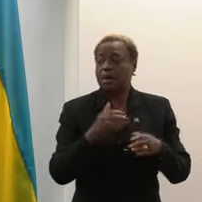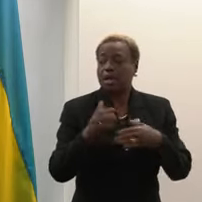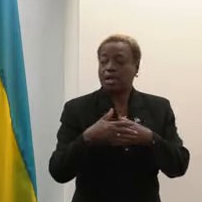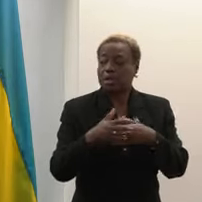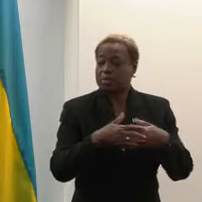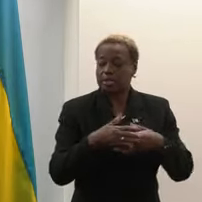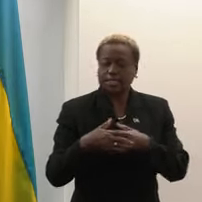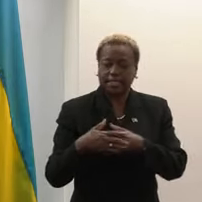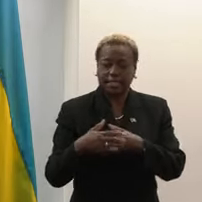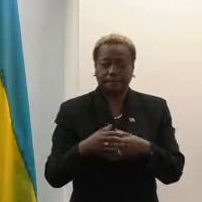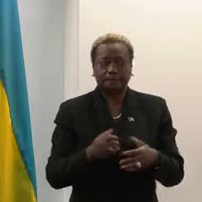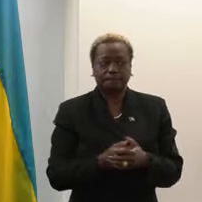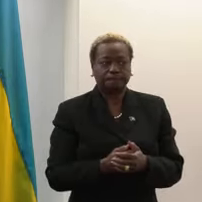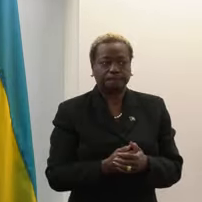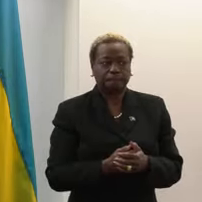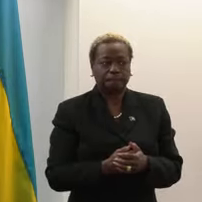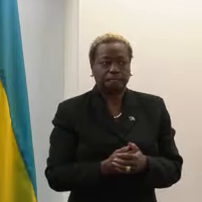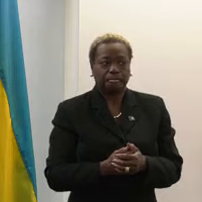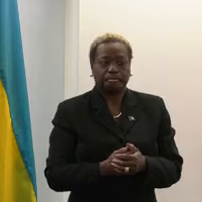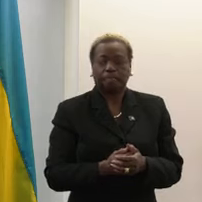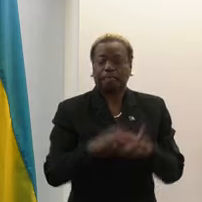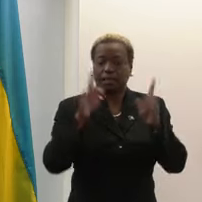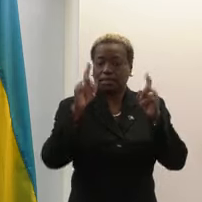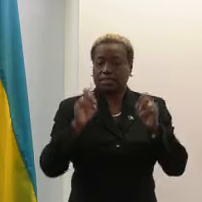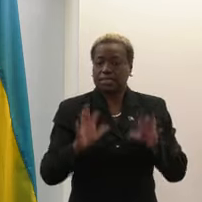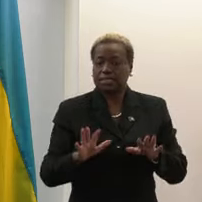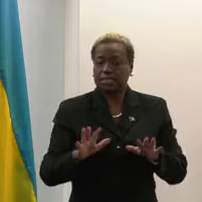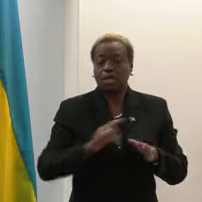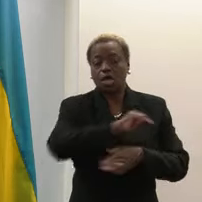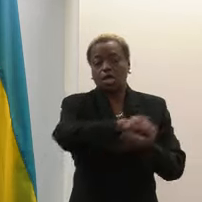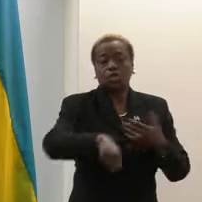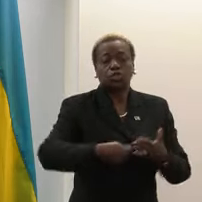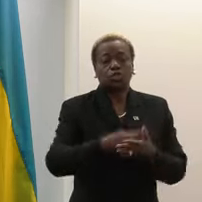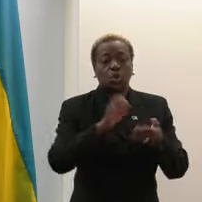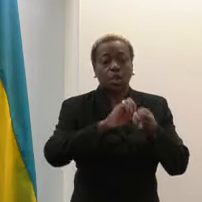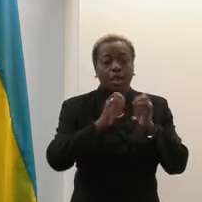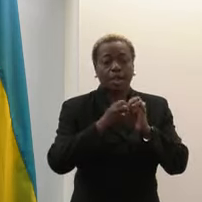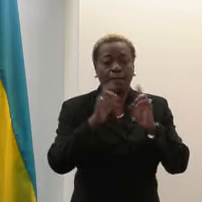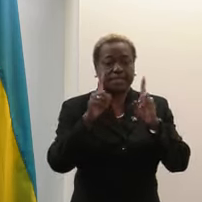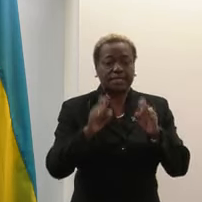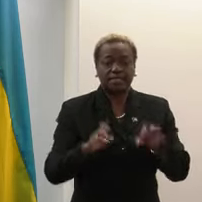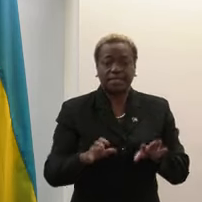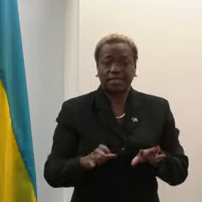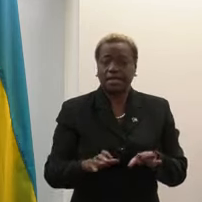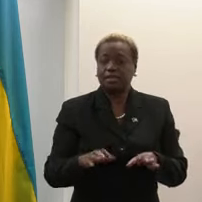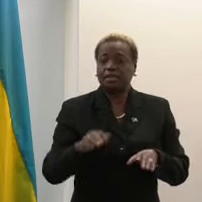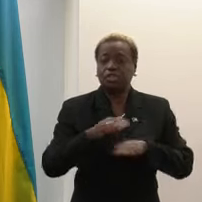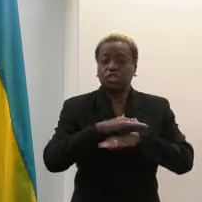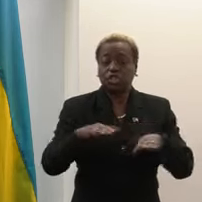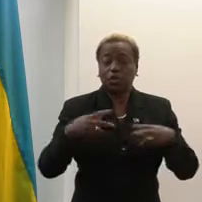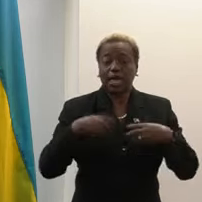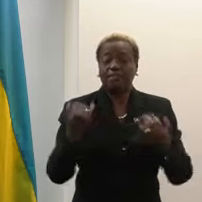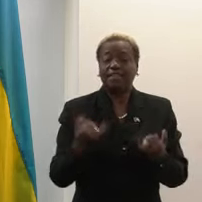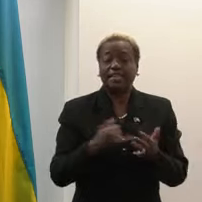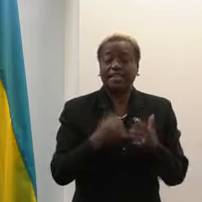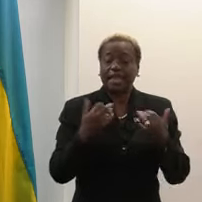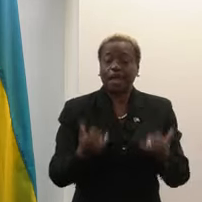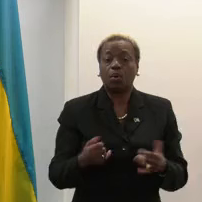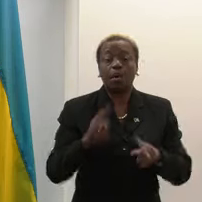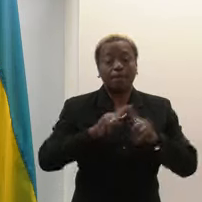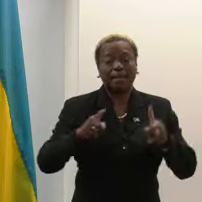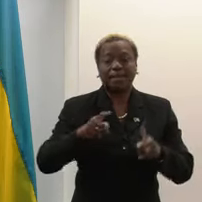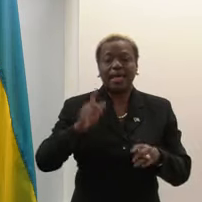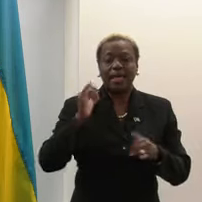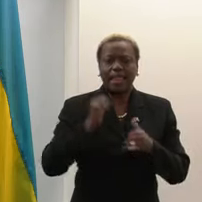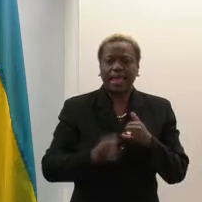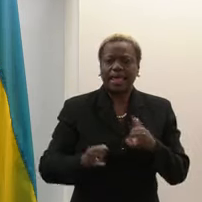Testing update? Testing. Total numbers tested, I don't have it right offhand, but I know last week,